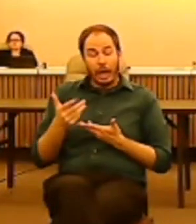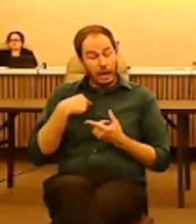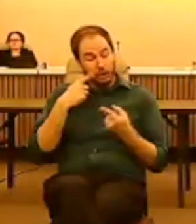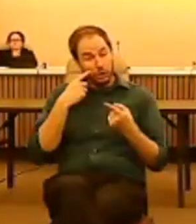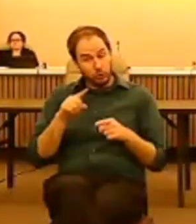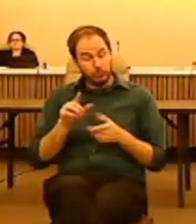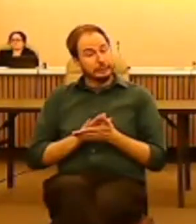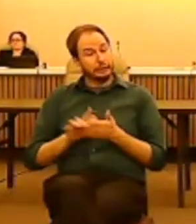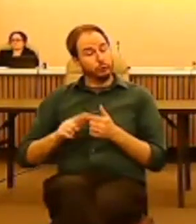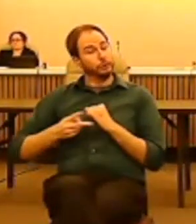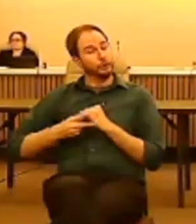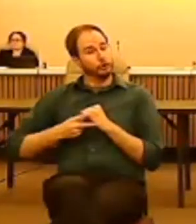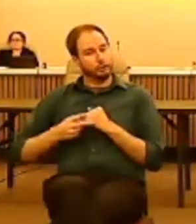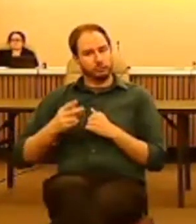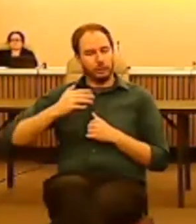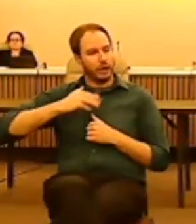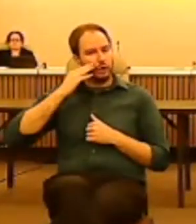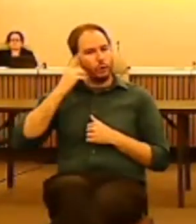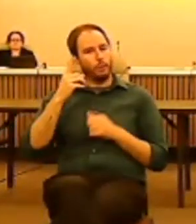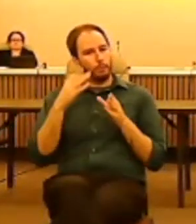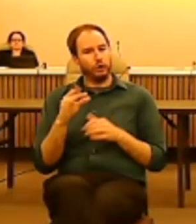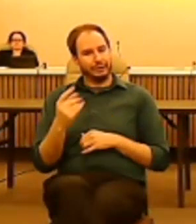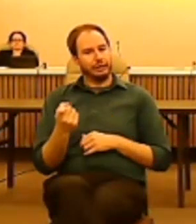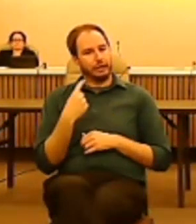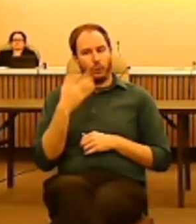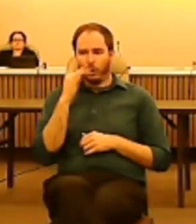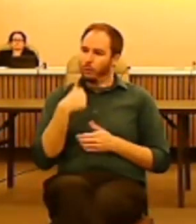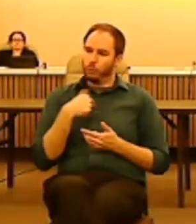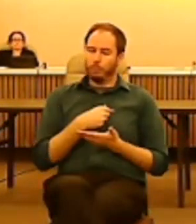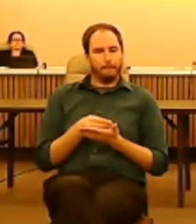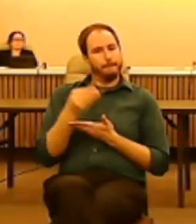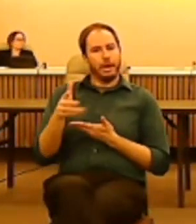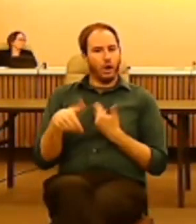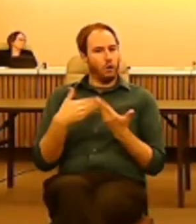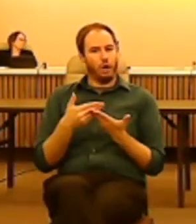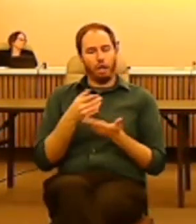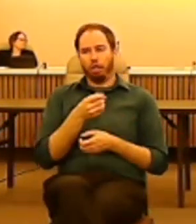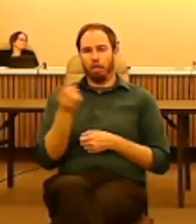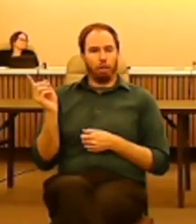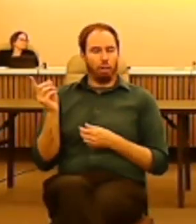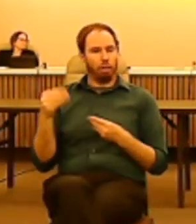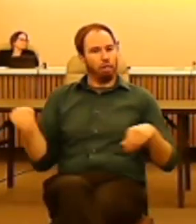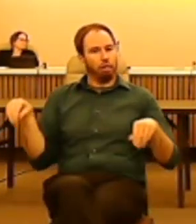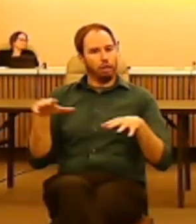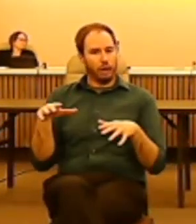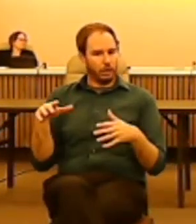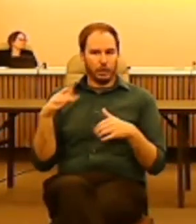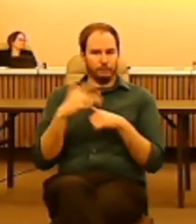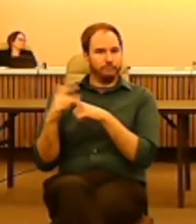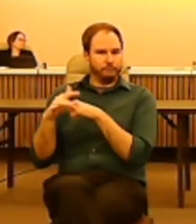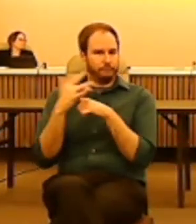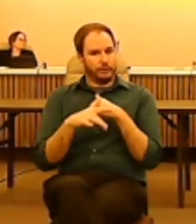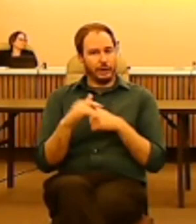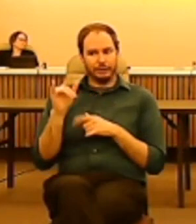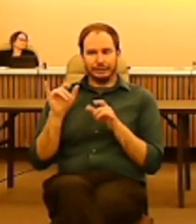you. I will say, someone asked, why don't we do buy up land to keep vacant like